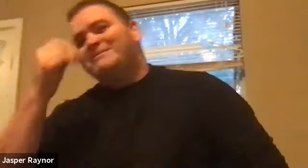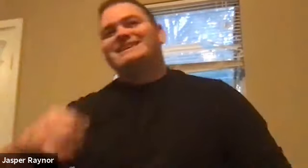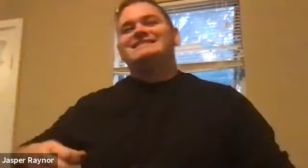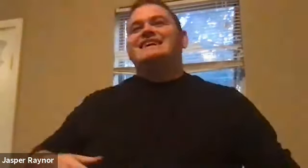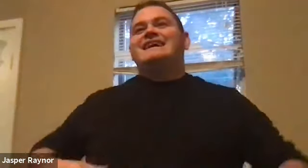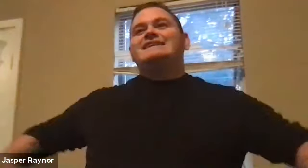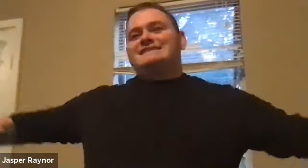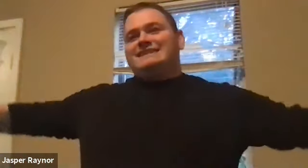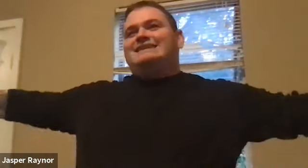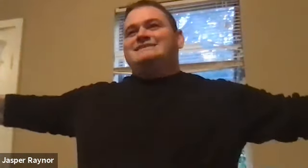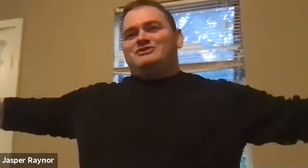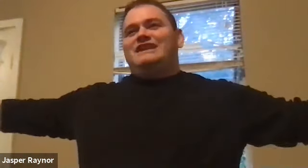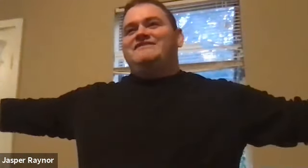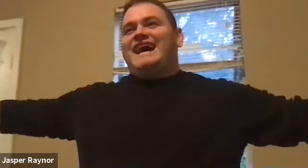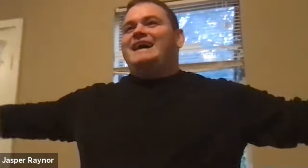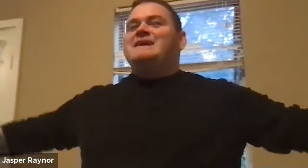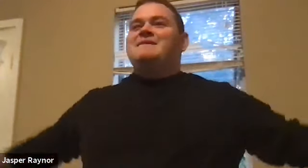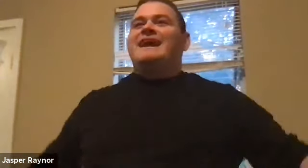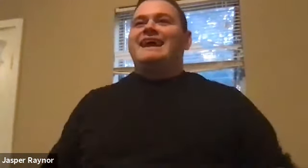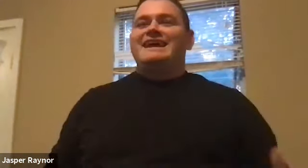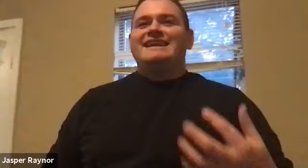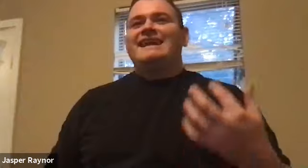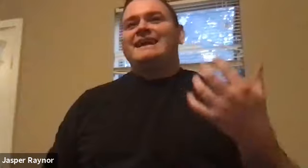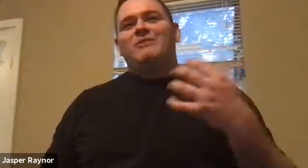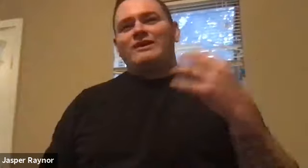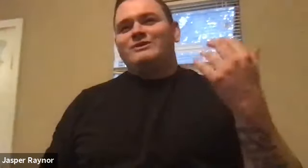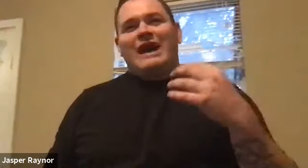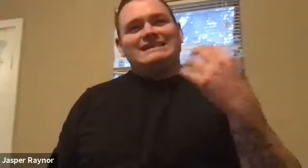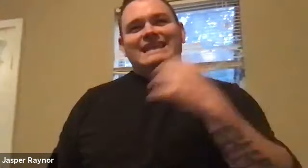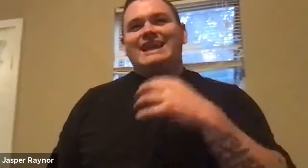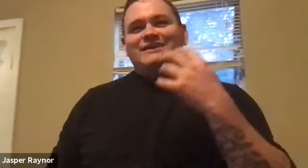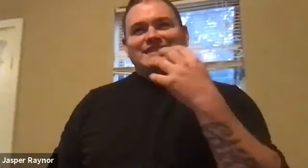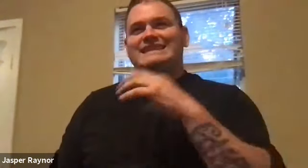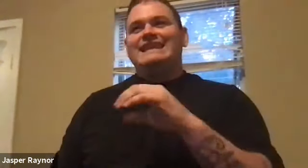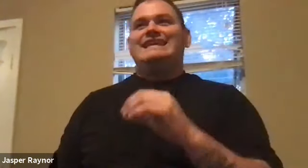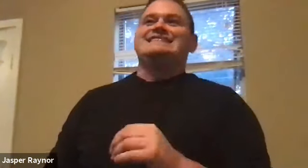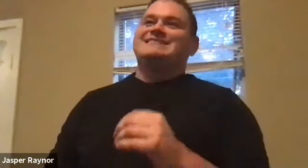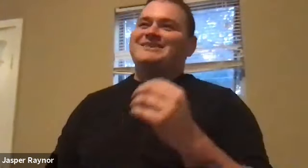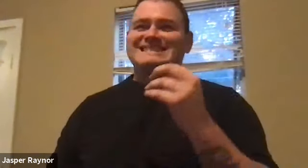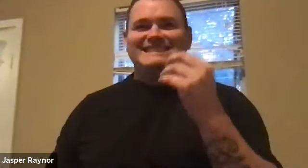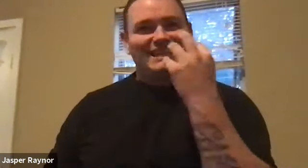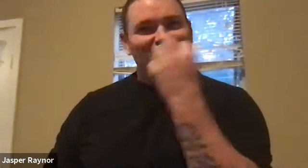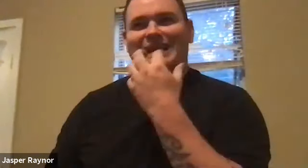Because he's really fat, and the boy don't know how to take care of his teeth. So his teeth look like a